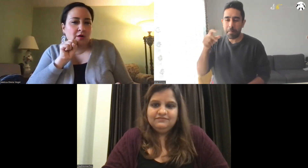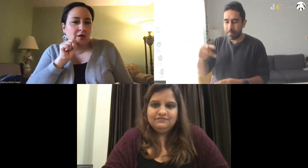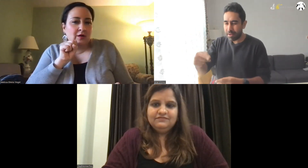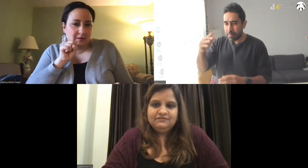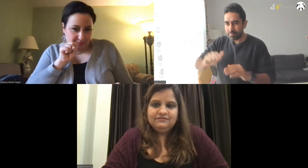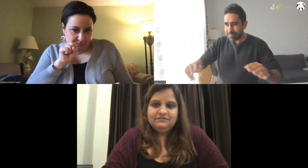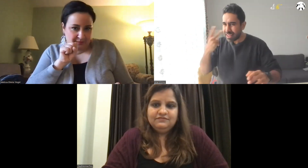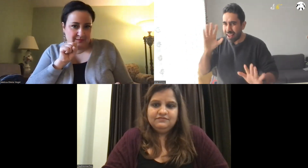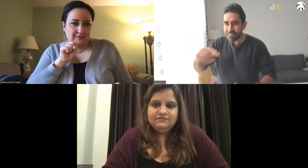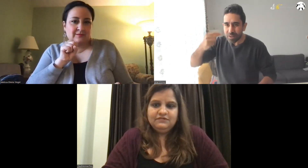girls who have Usher syndrome,